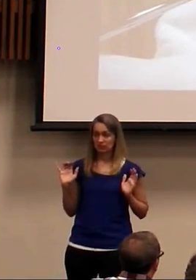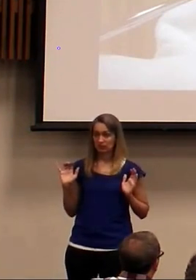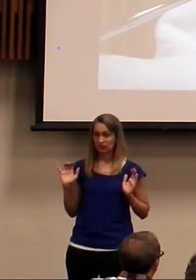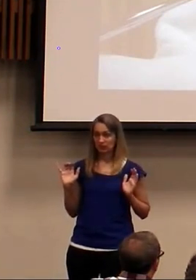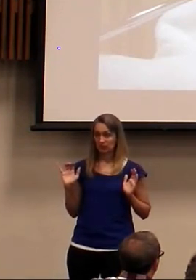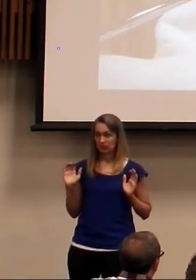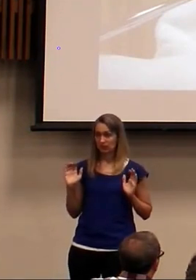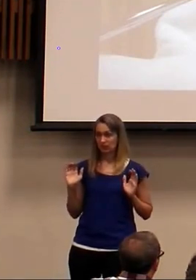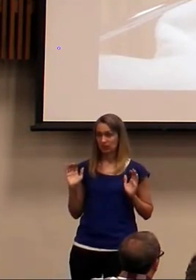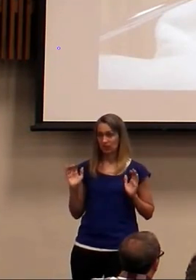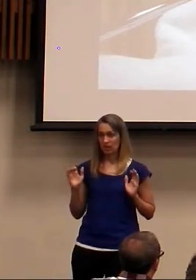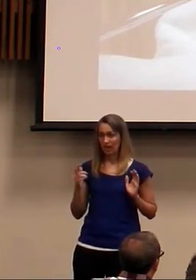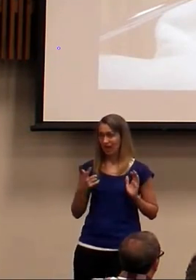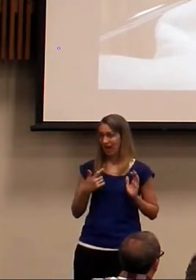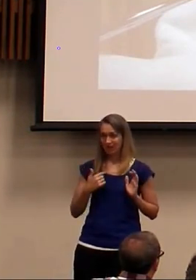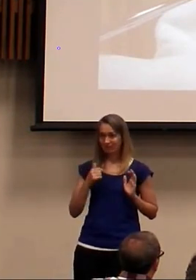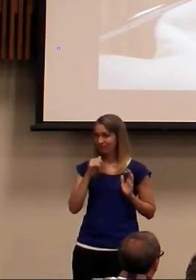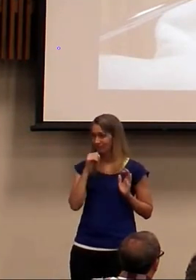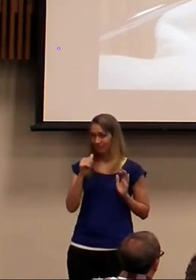There'll be no coming back from this one.